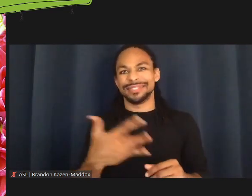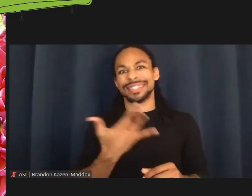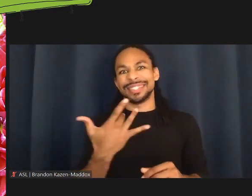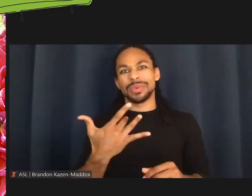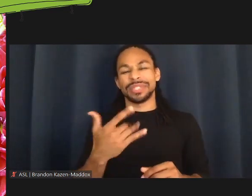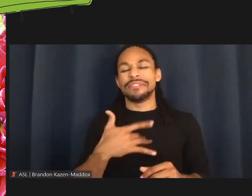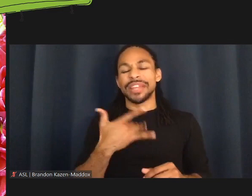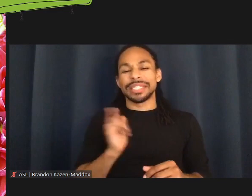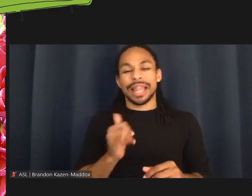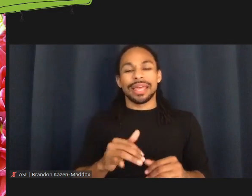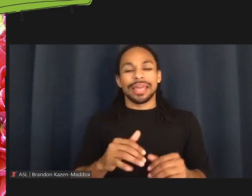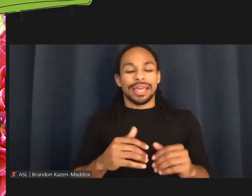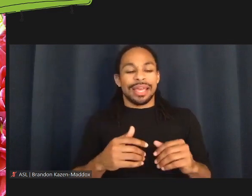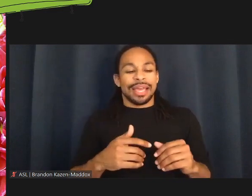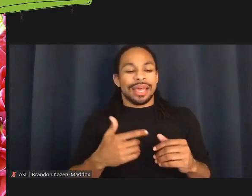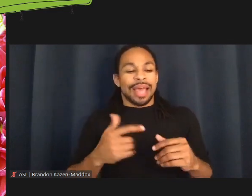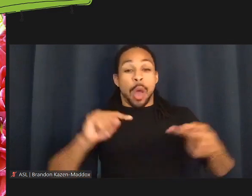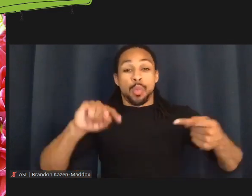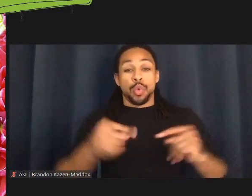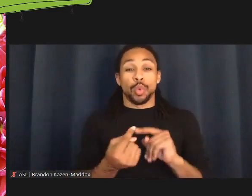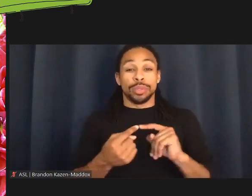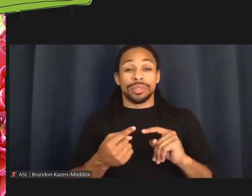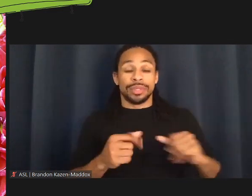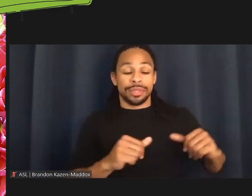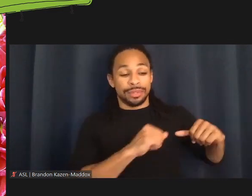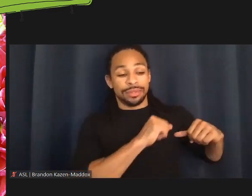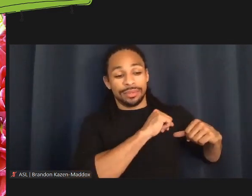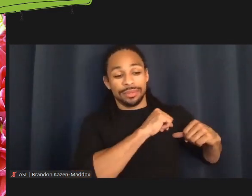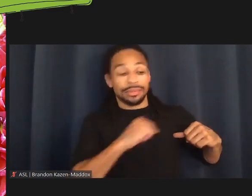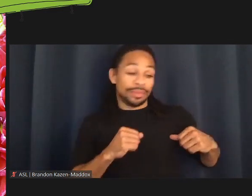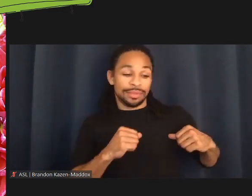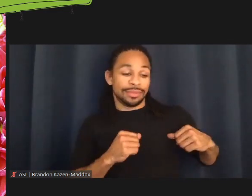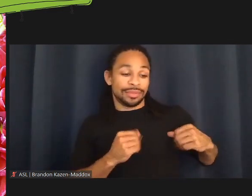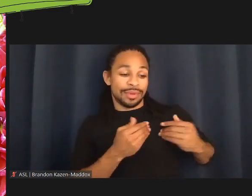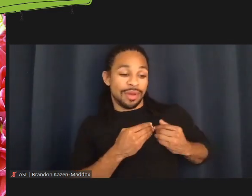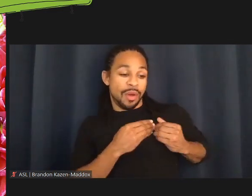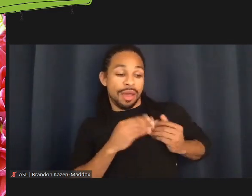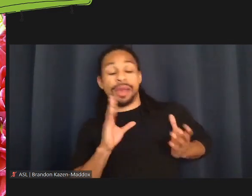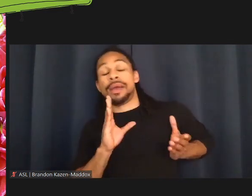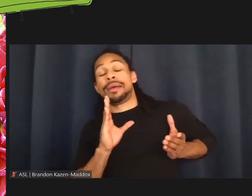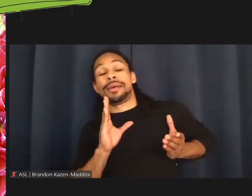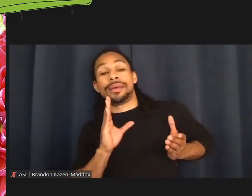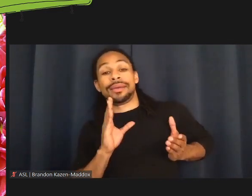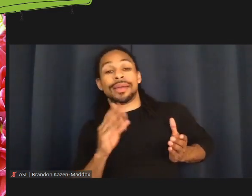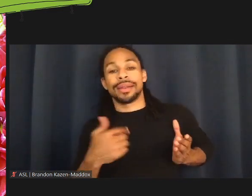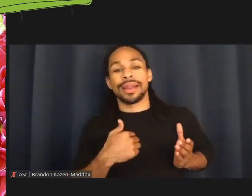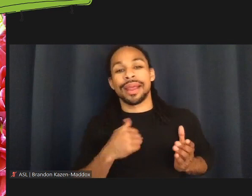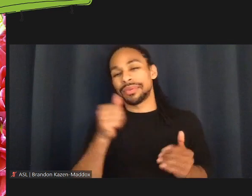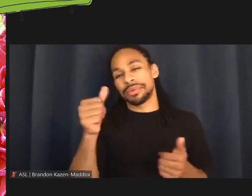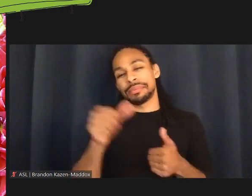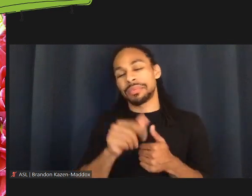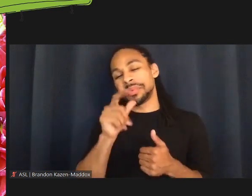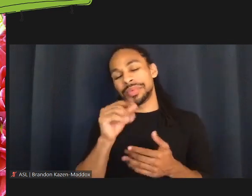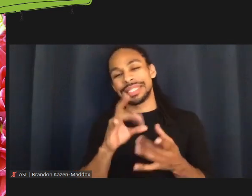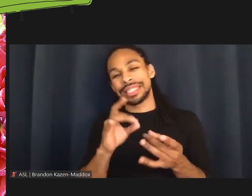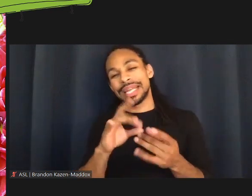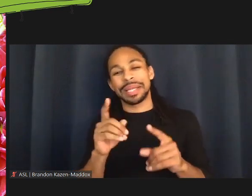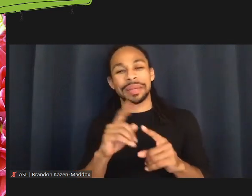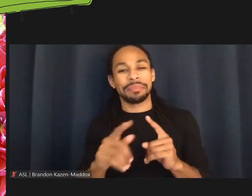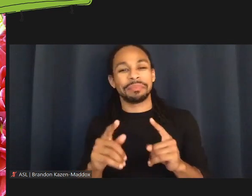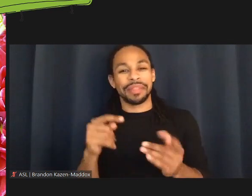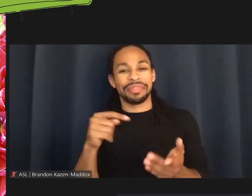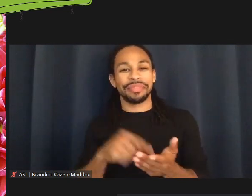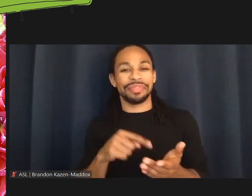wound. And yeah, I think, I don't remember who said it. I'm so sorry. But yes, this is also a pride